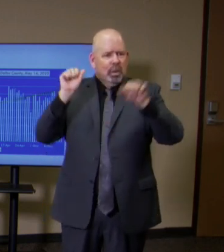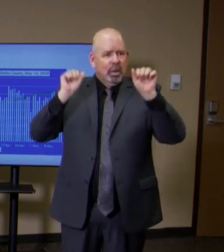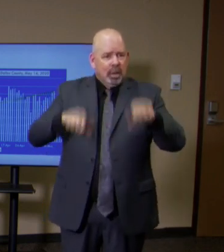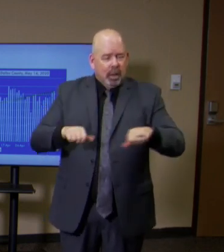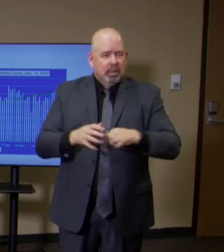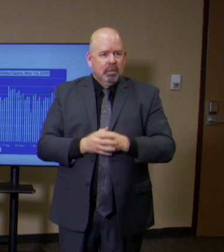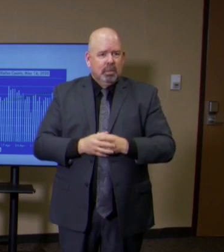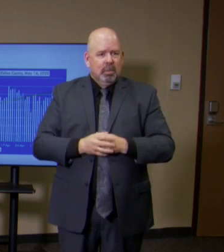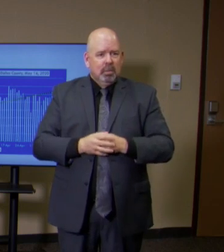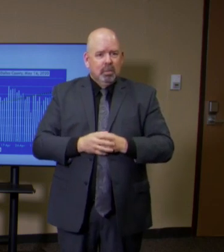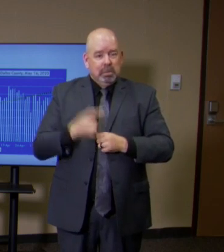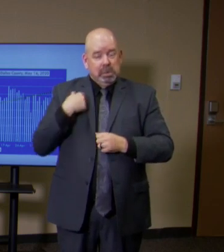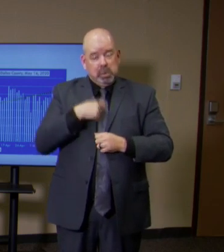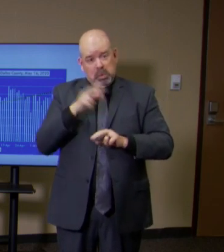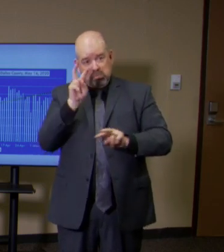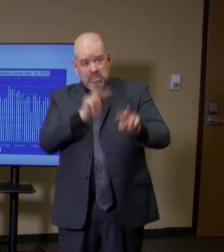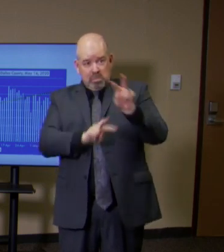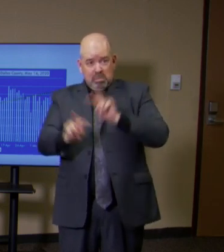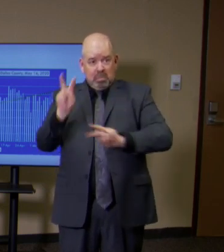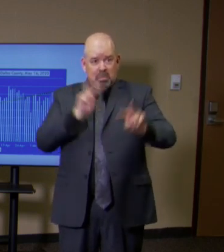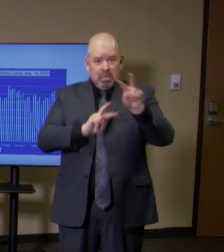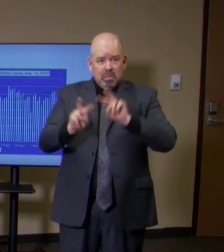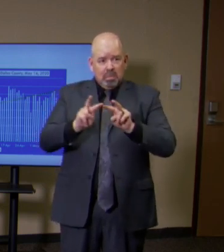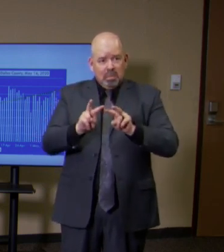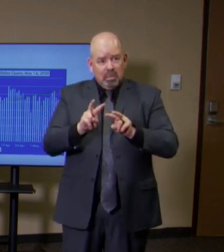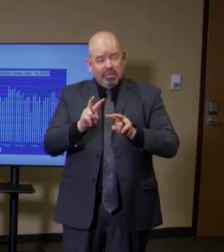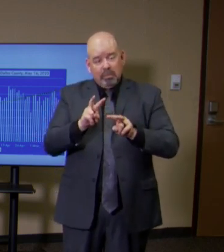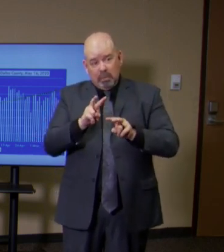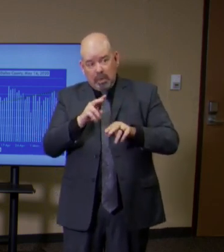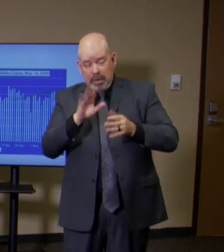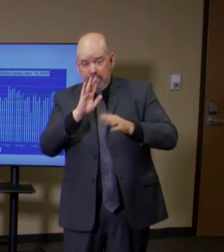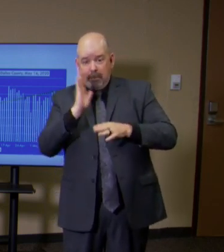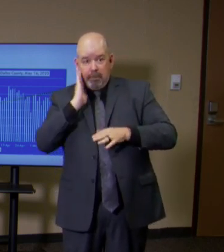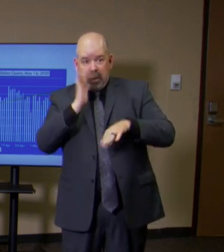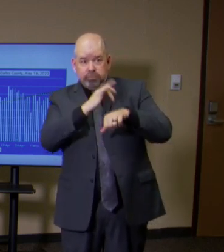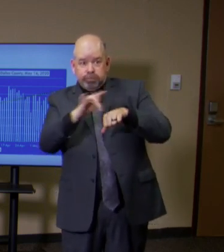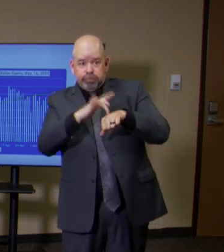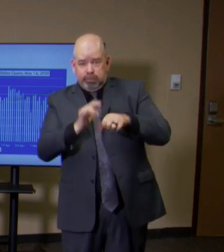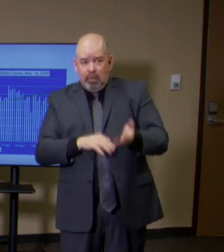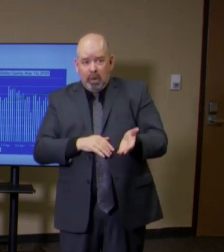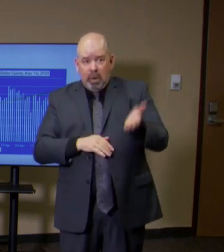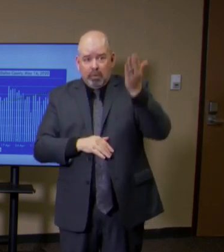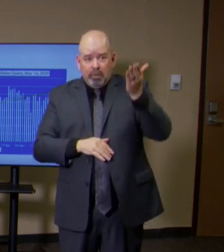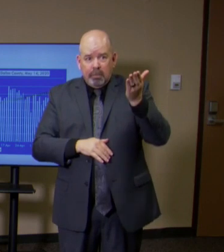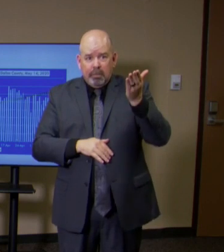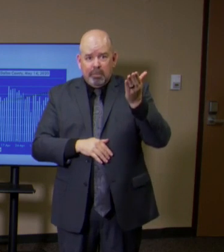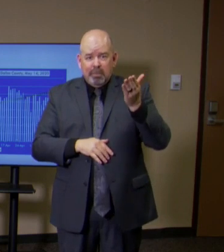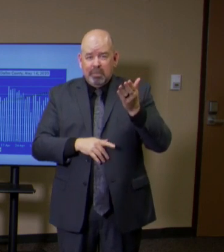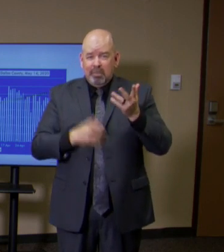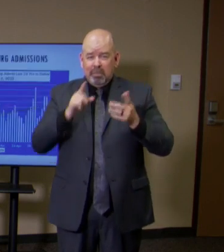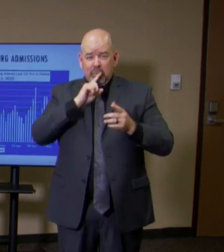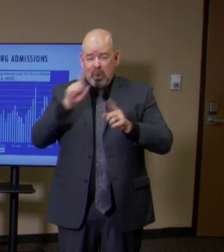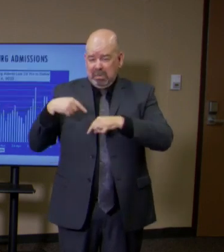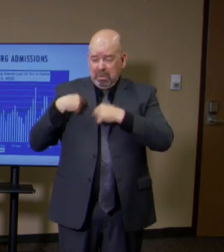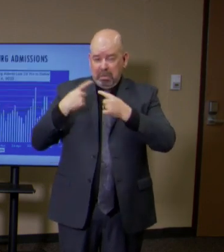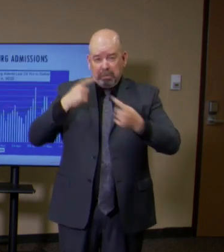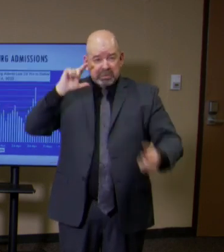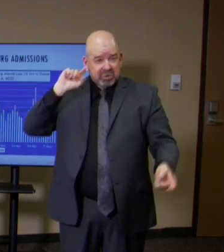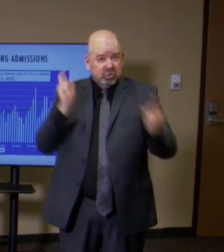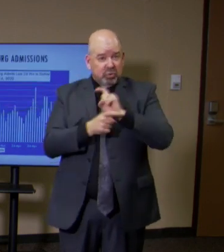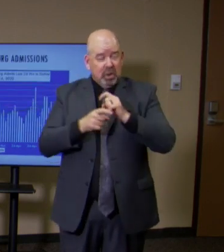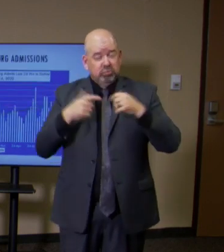in the number of available beds, but again, no significant change really in the last couple weeks.